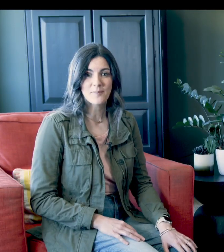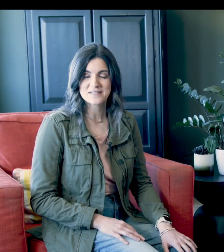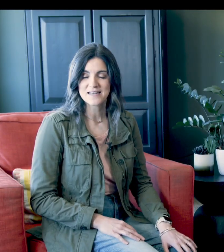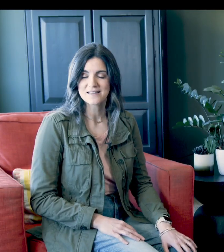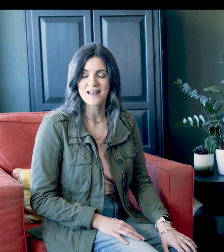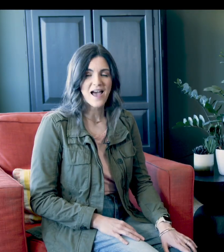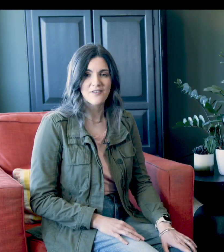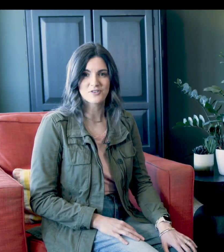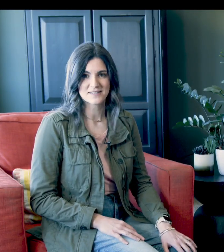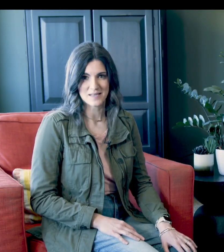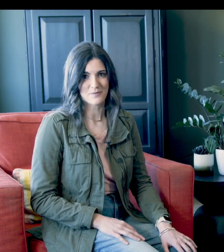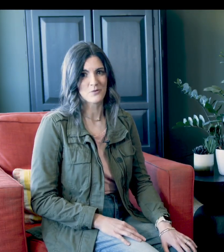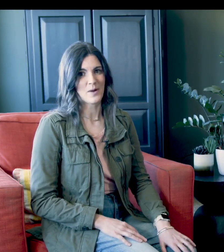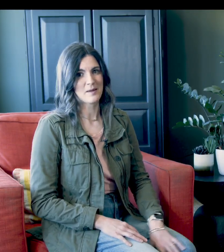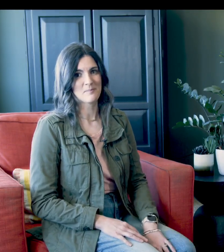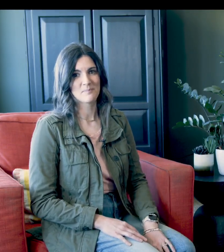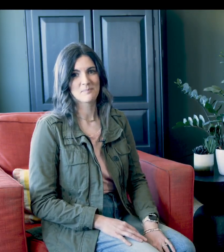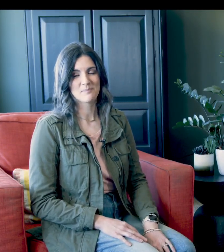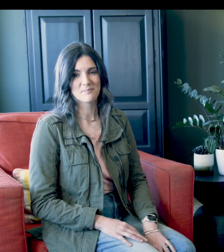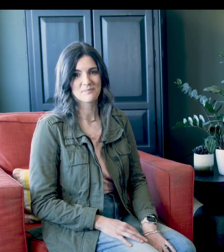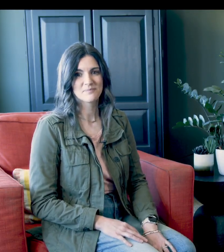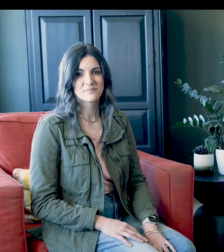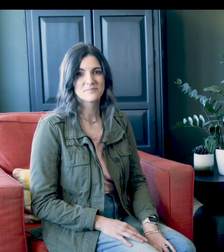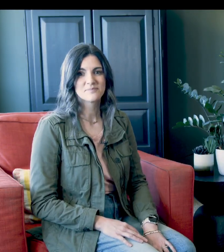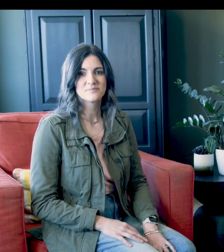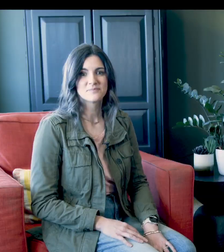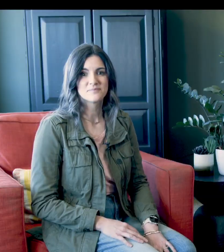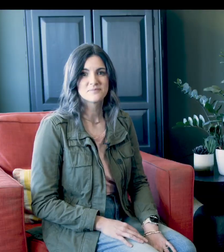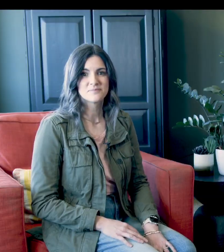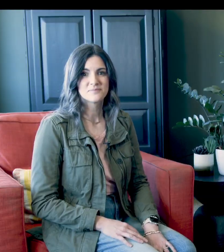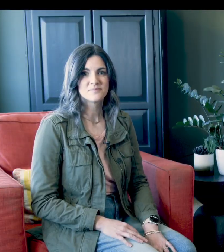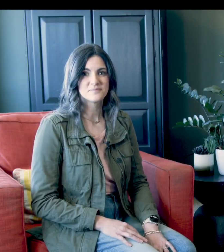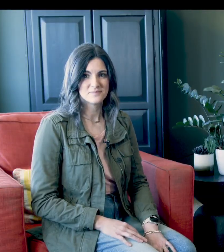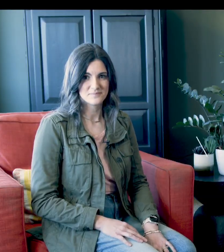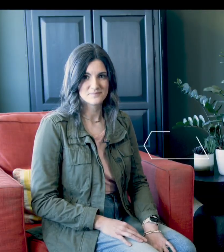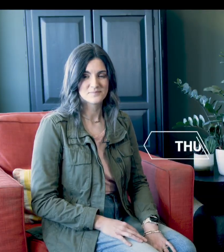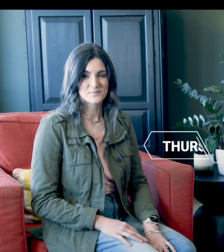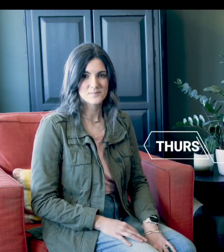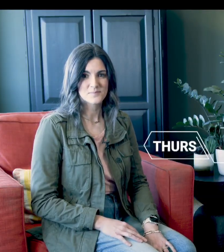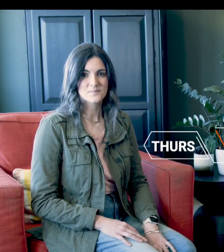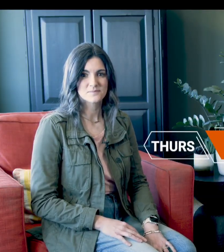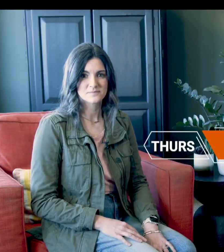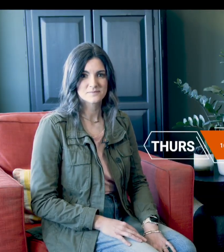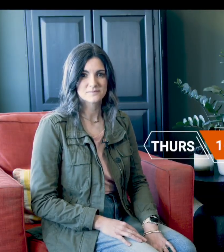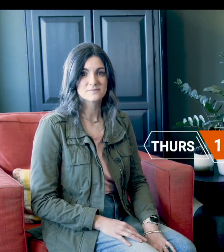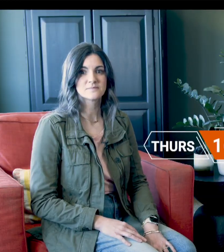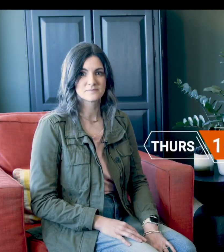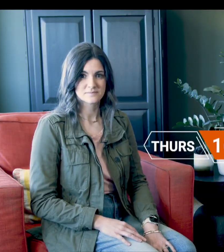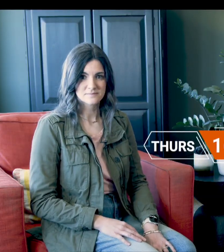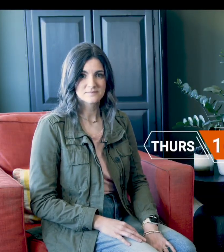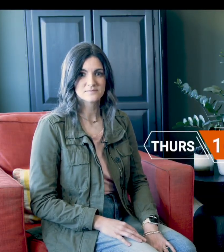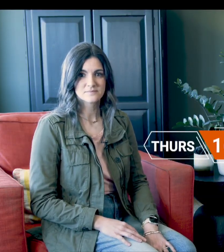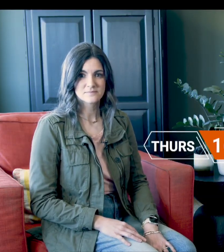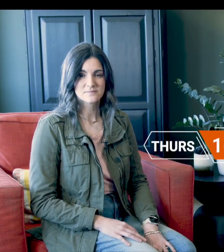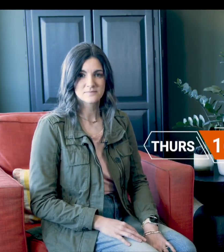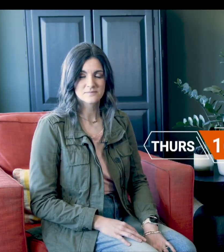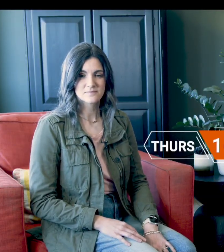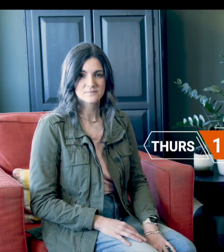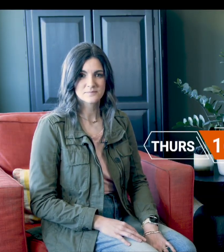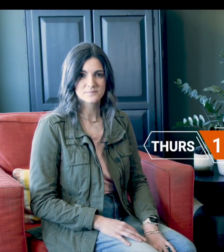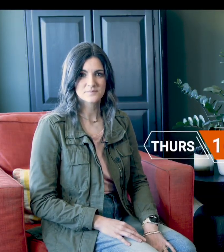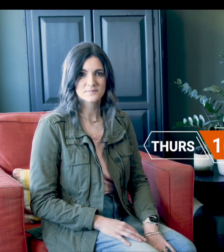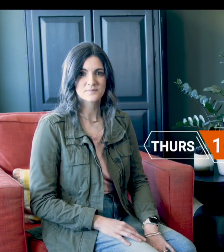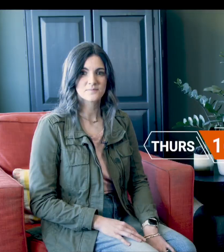keep you updated every step of the way. Here's a really important date, April 16th. That's our